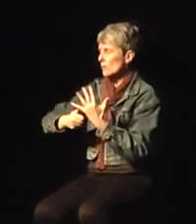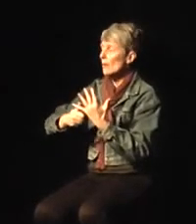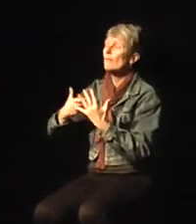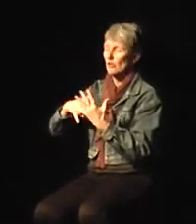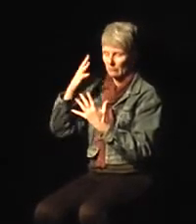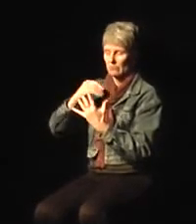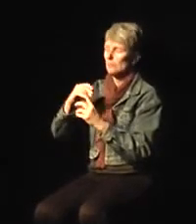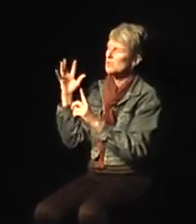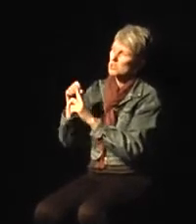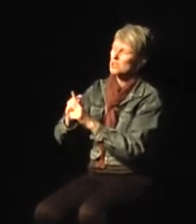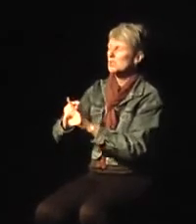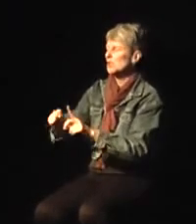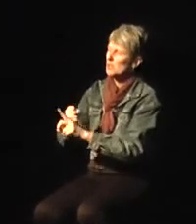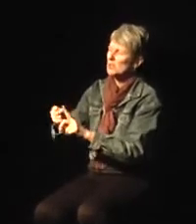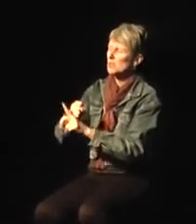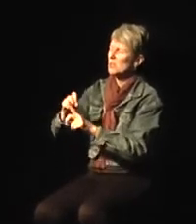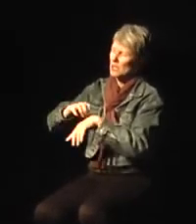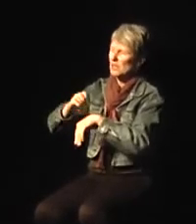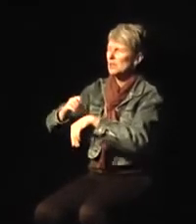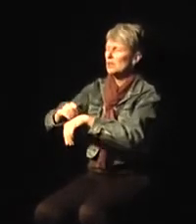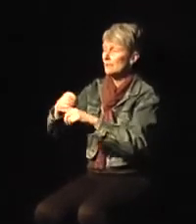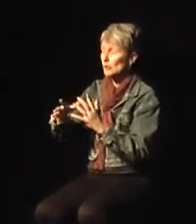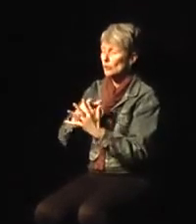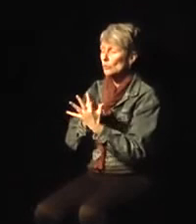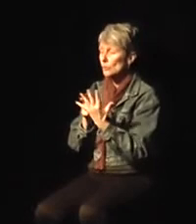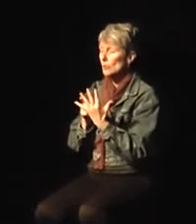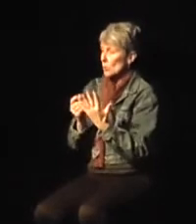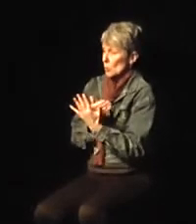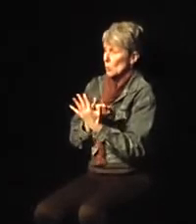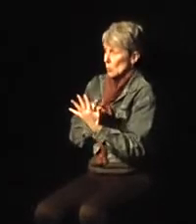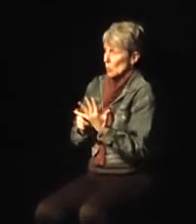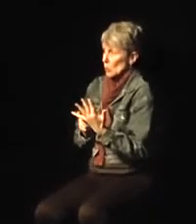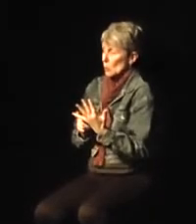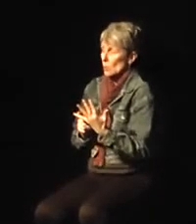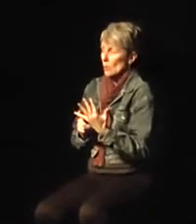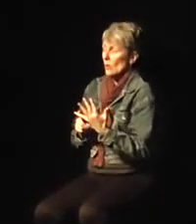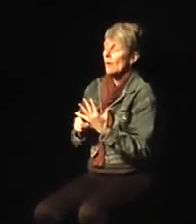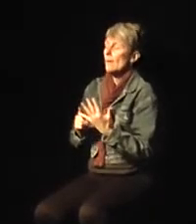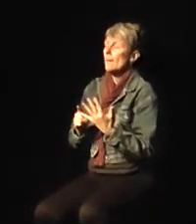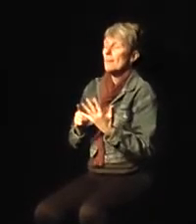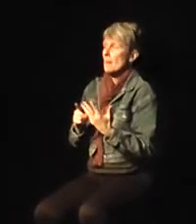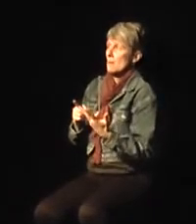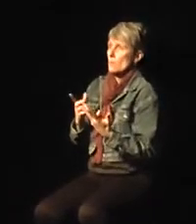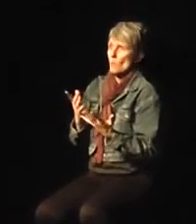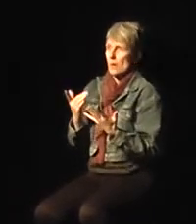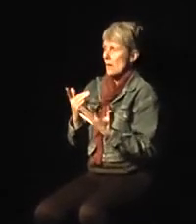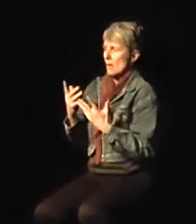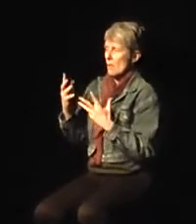clawed, scratched, and bitten. And so these new 5 monkeys did this and never knew